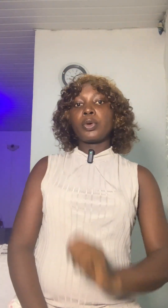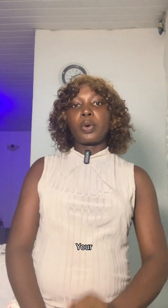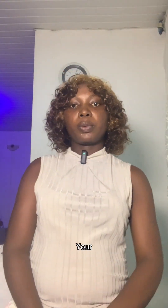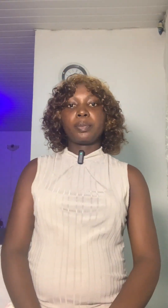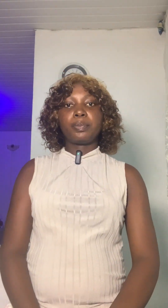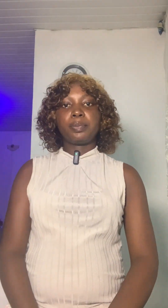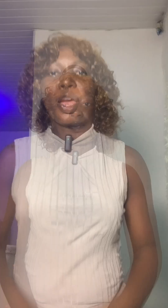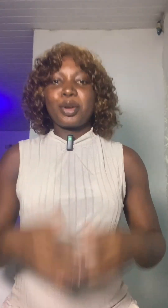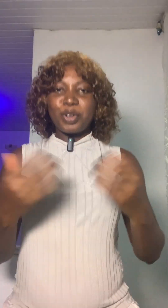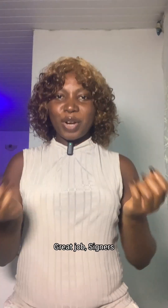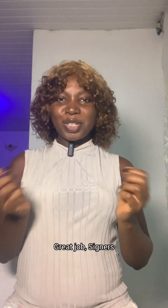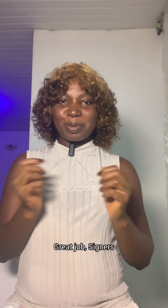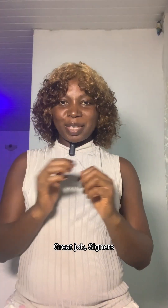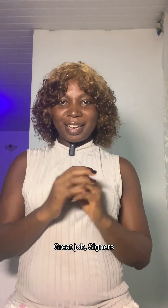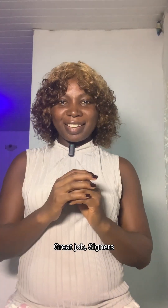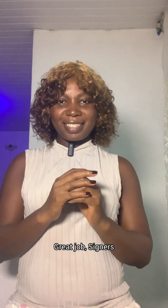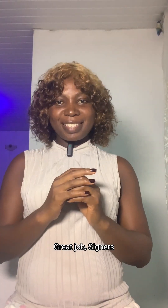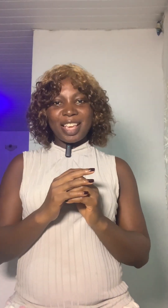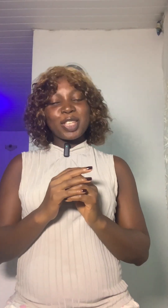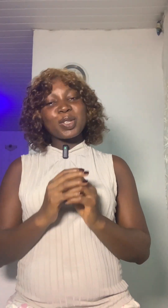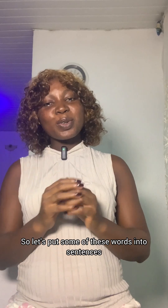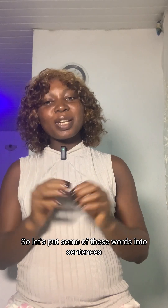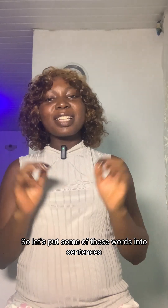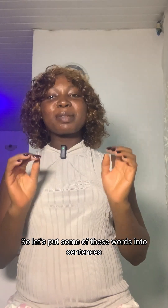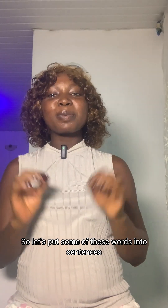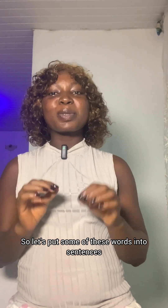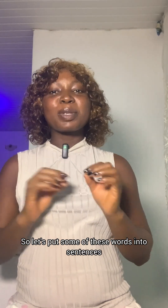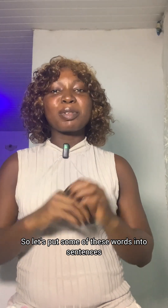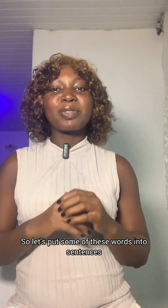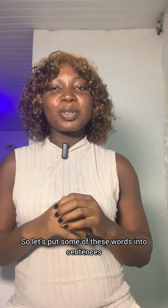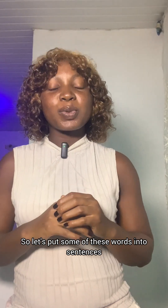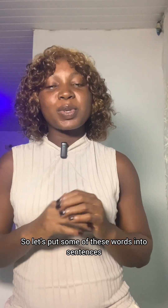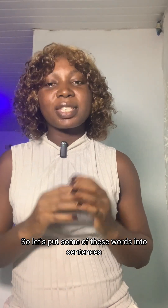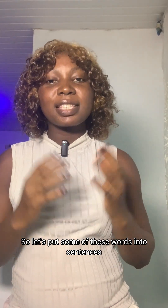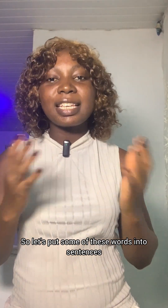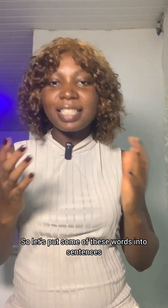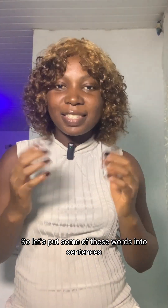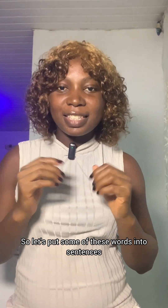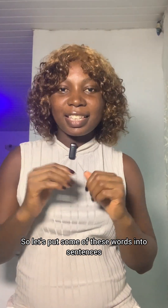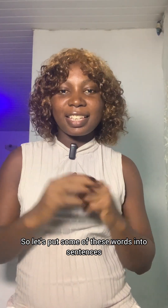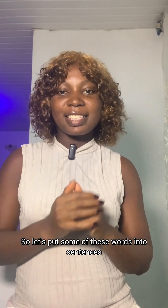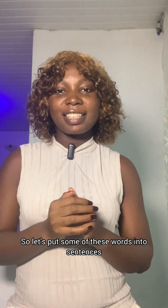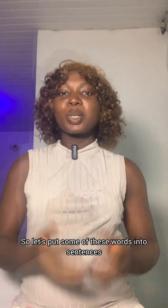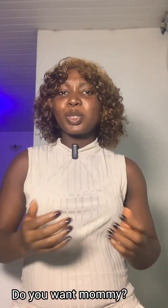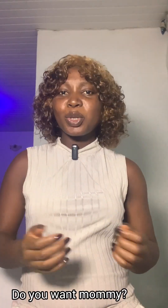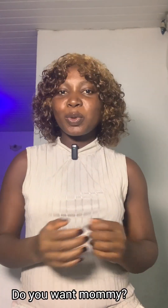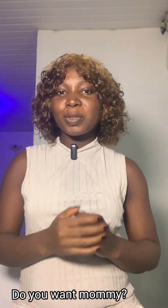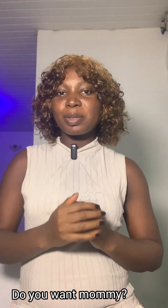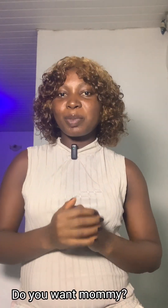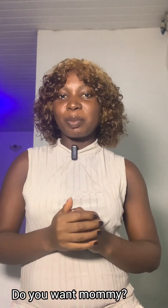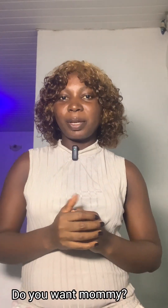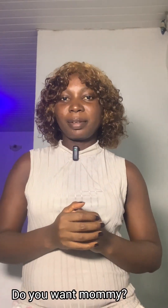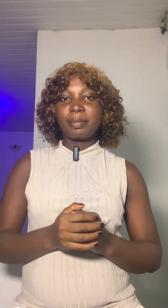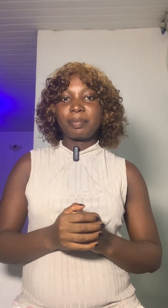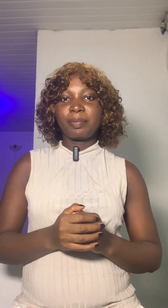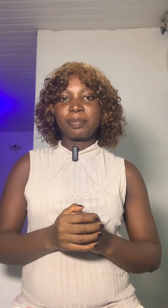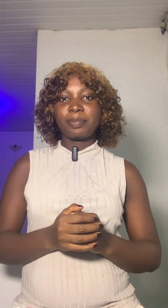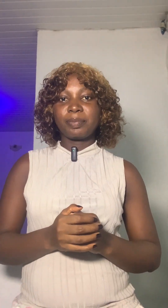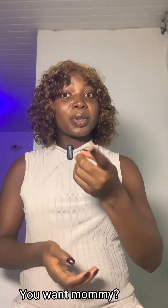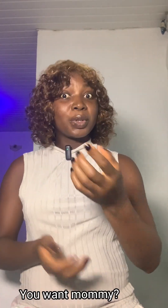yo. Great job, signers. So let's put some of those words into sentences. Do you want mommy?